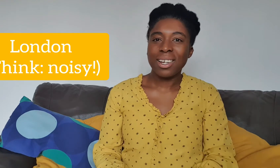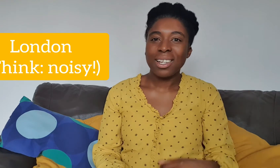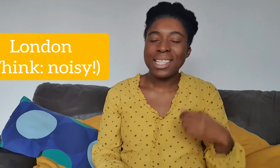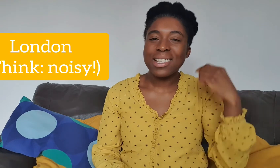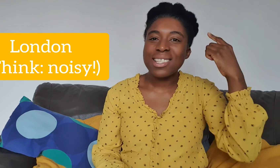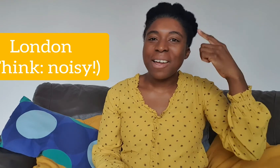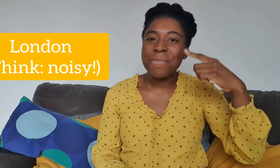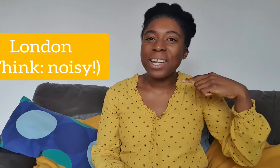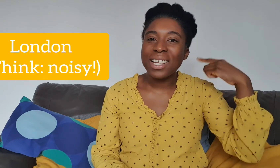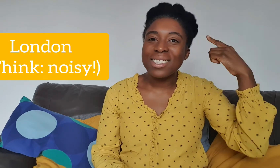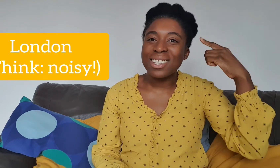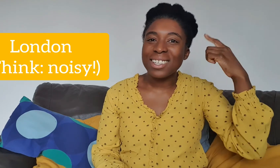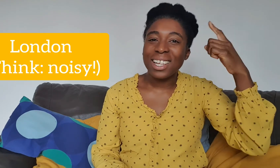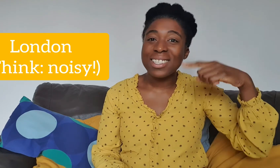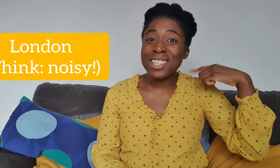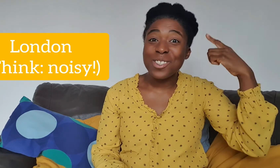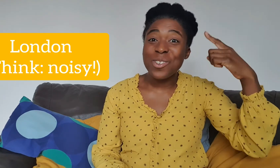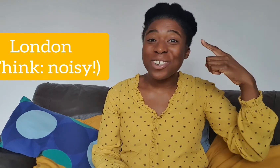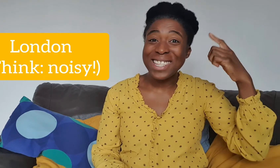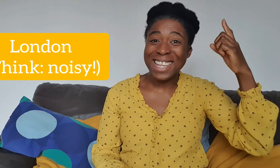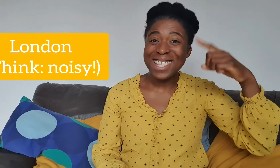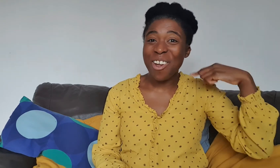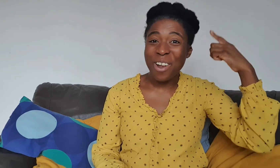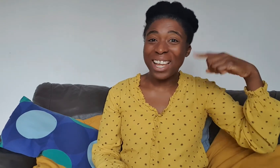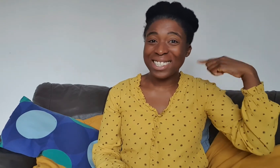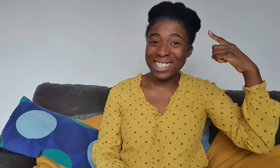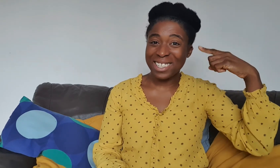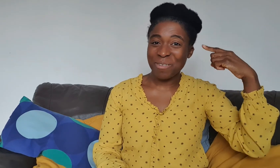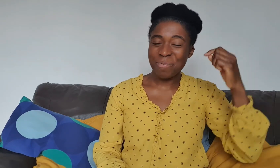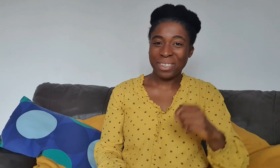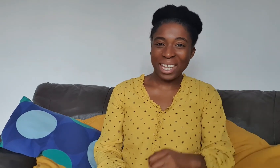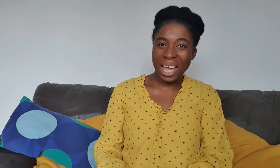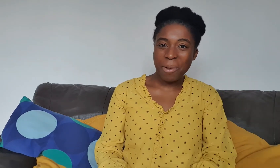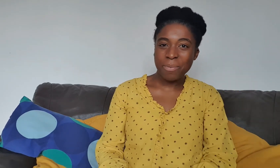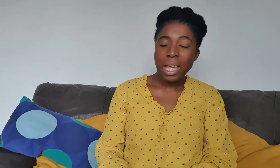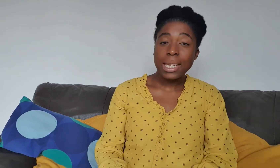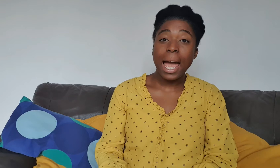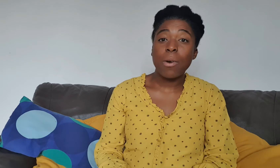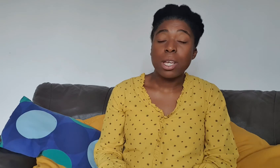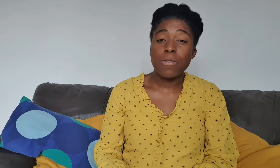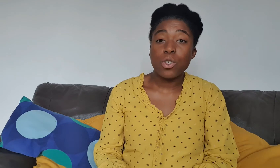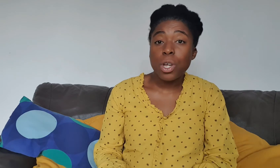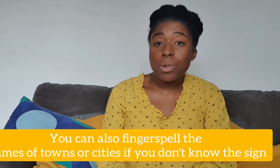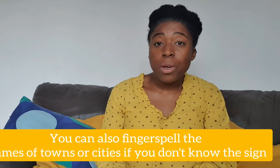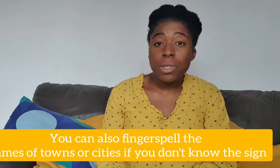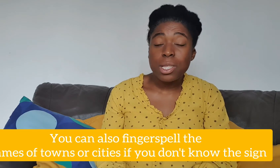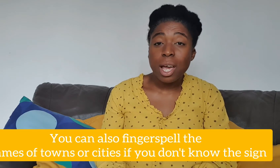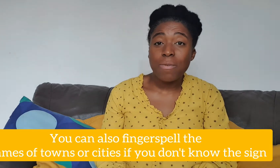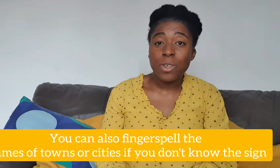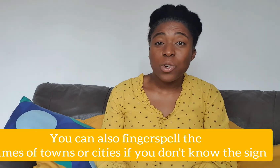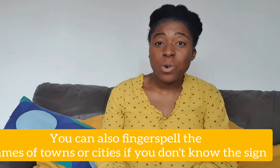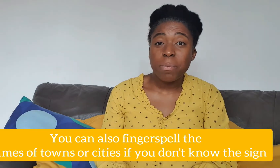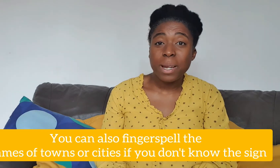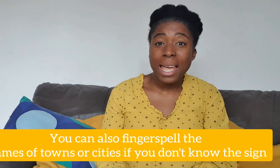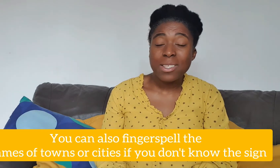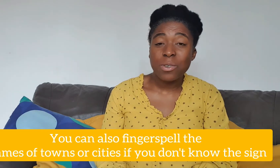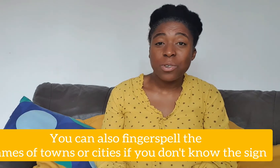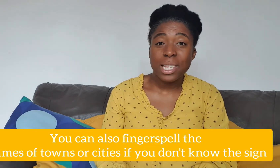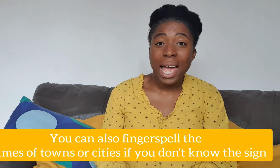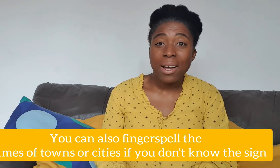this is the sign for London. London is noisy, so London. Okay? Now, if you don't know the sign for your place or your town,